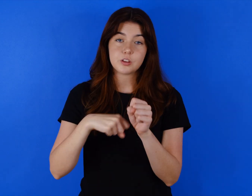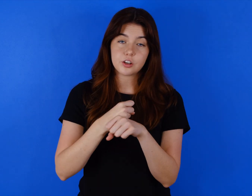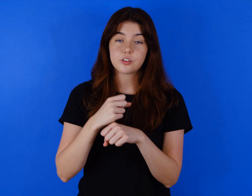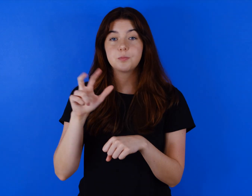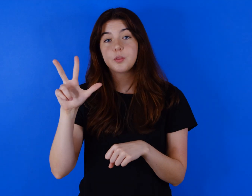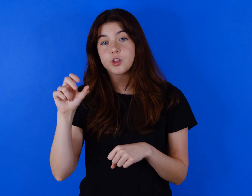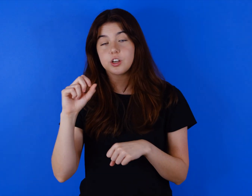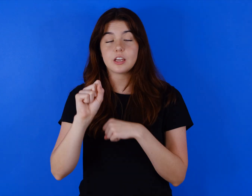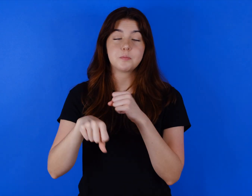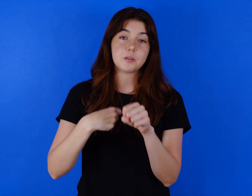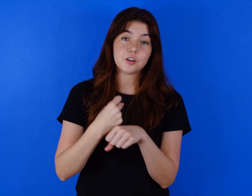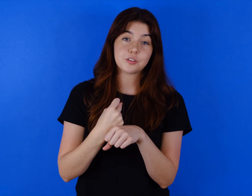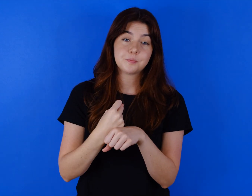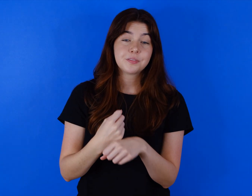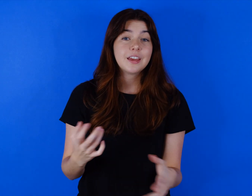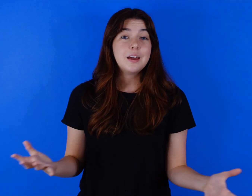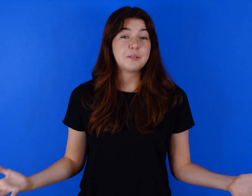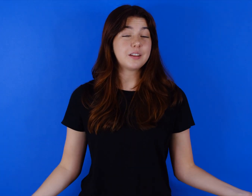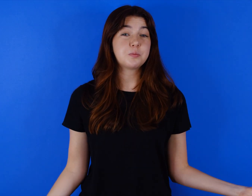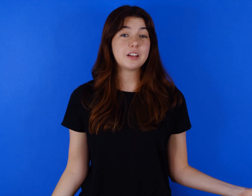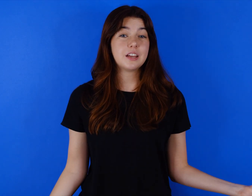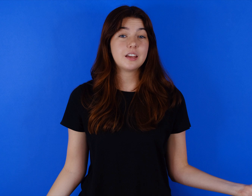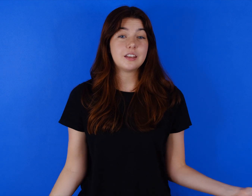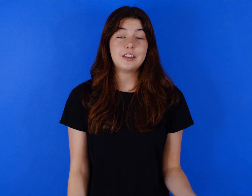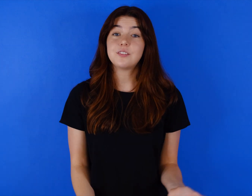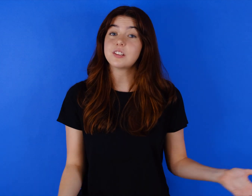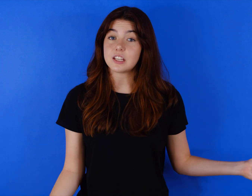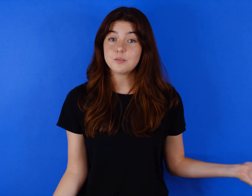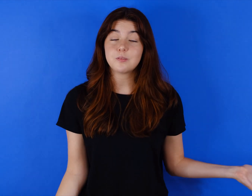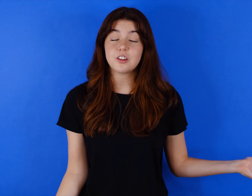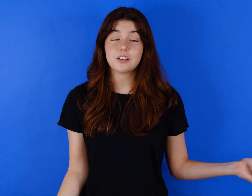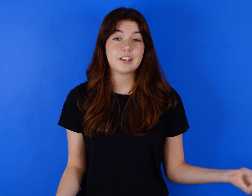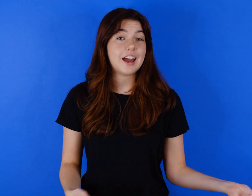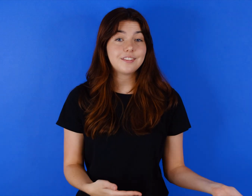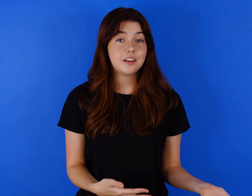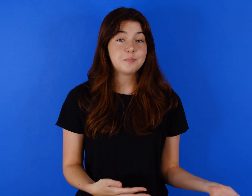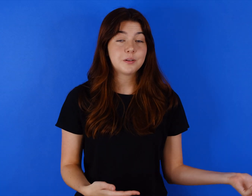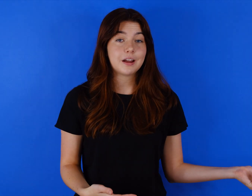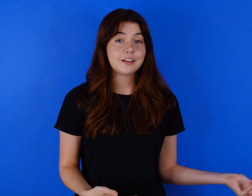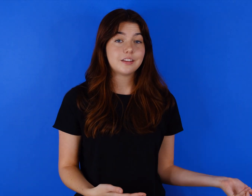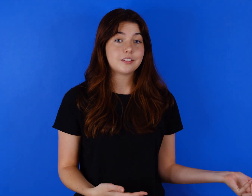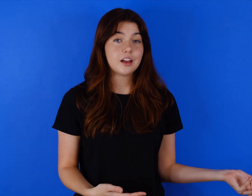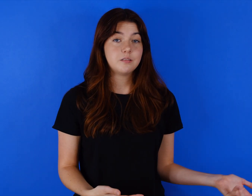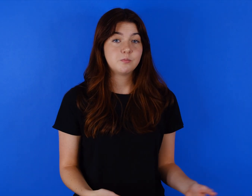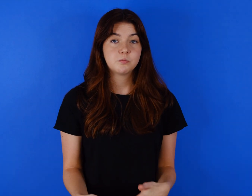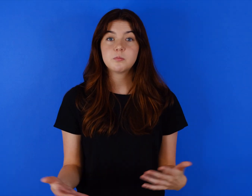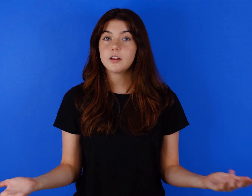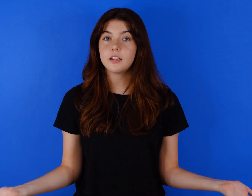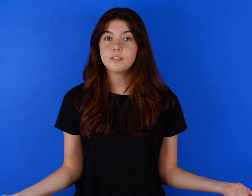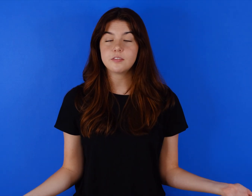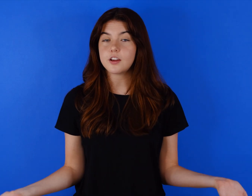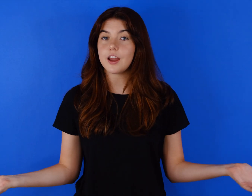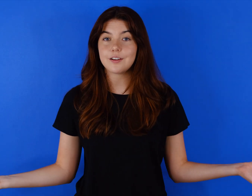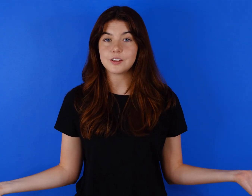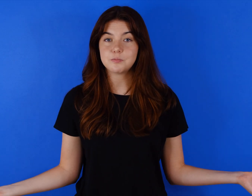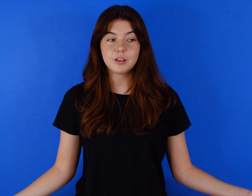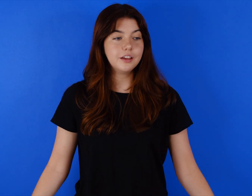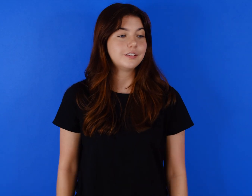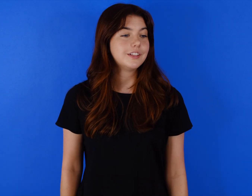years, 30 years. But that's pretty nifty. You can just add the number right into the sign, and there you have it.